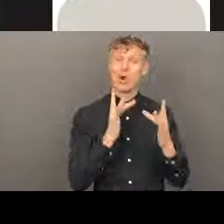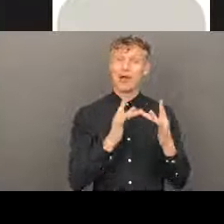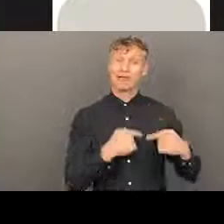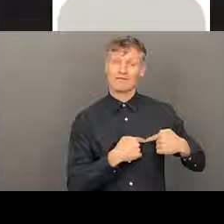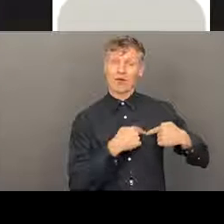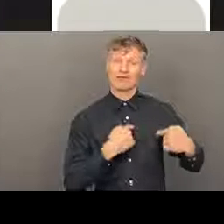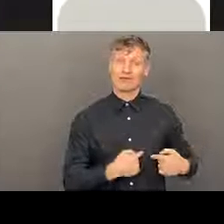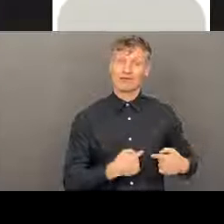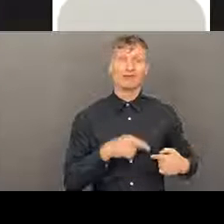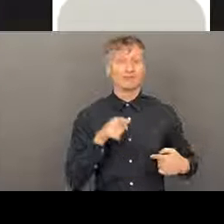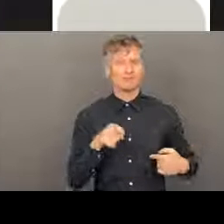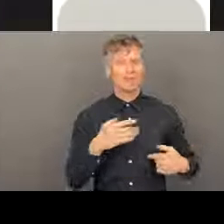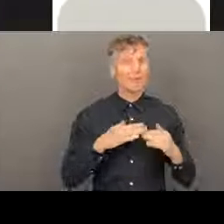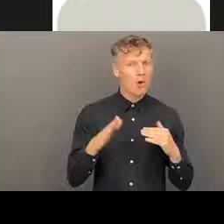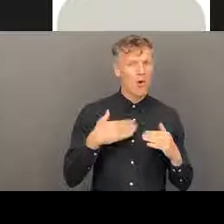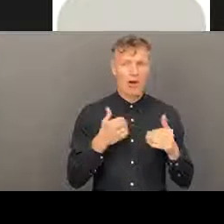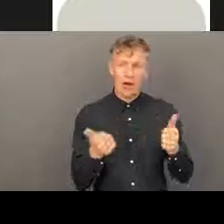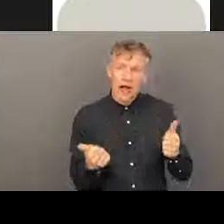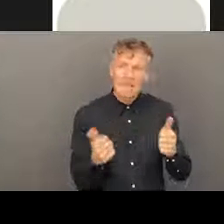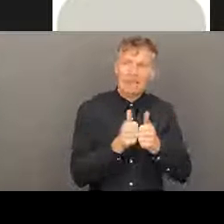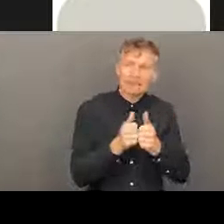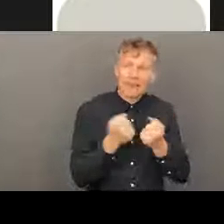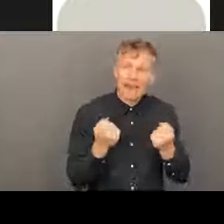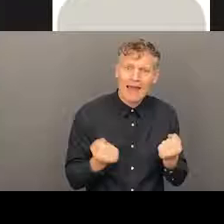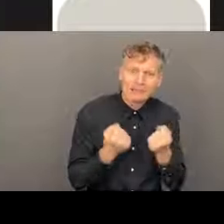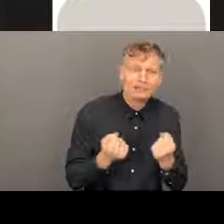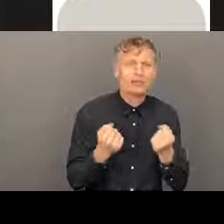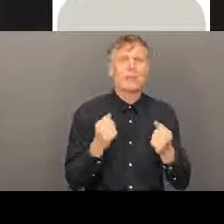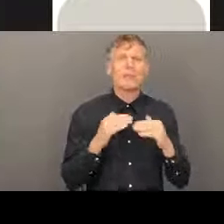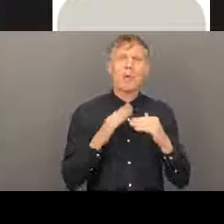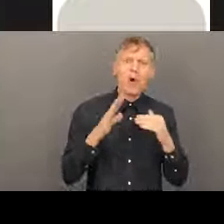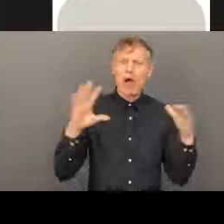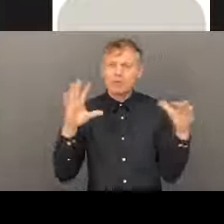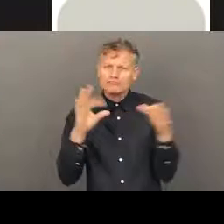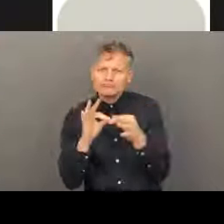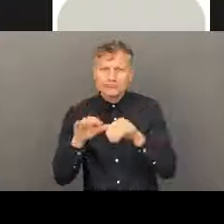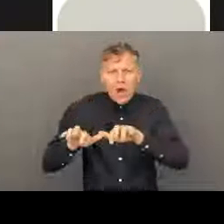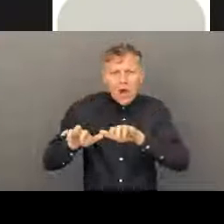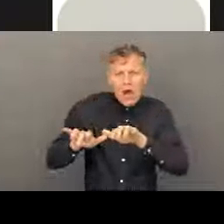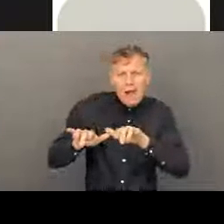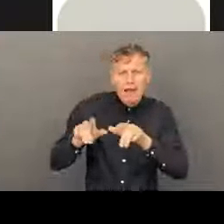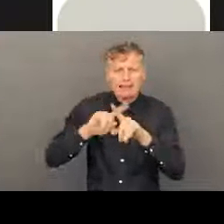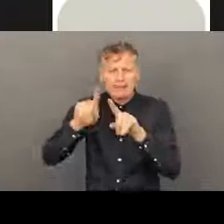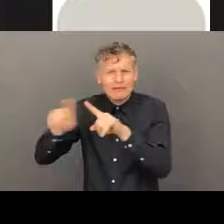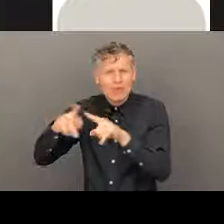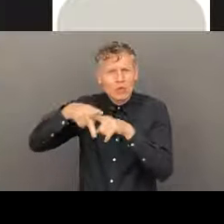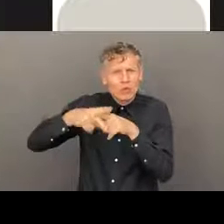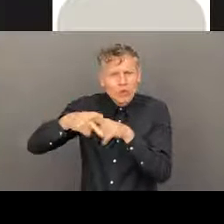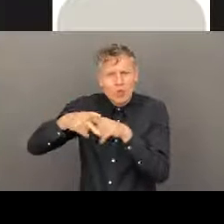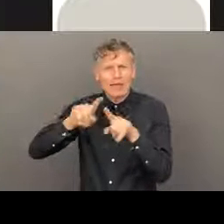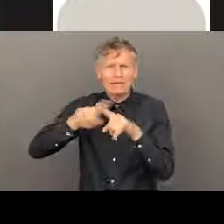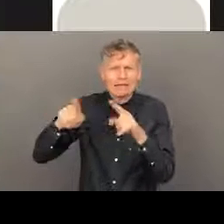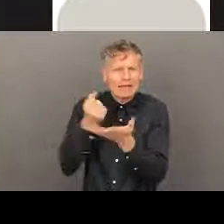intended to map online tools and resources for manage the volunteering.